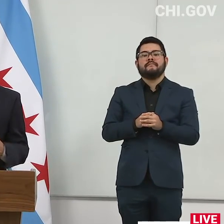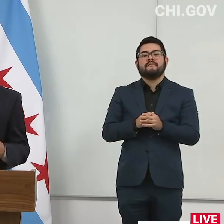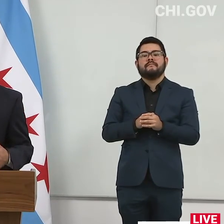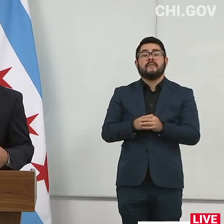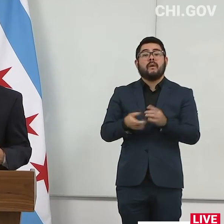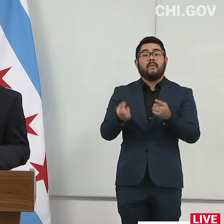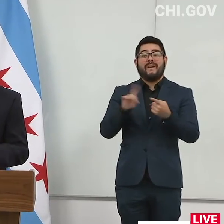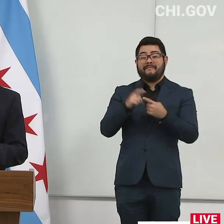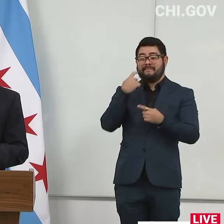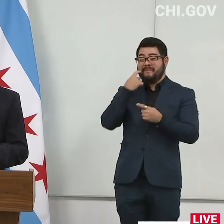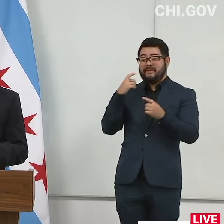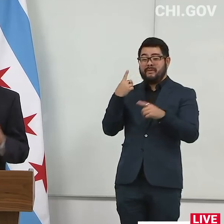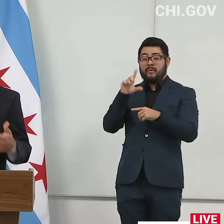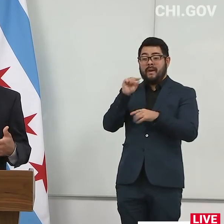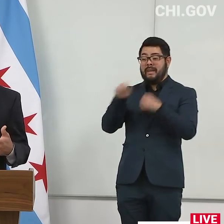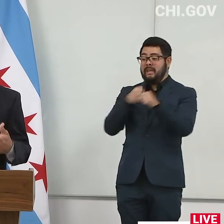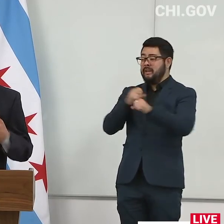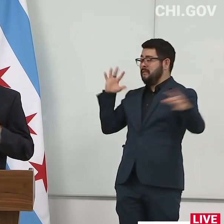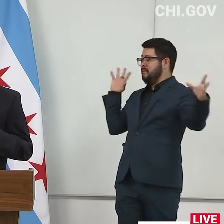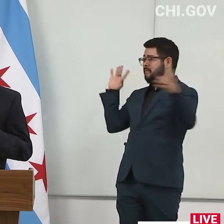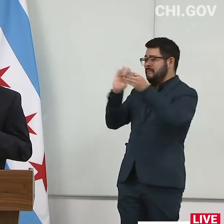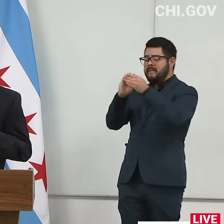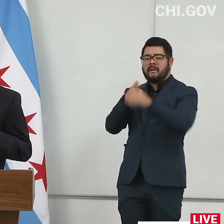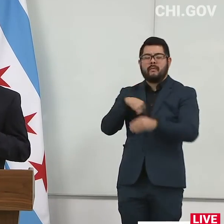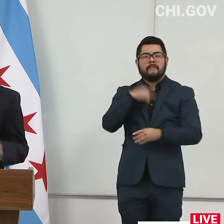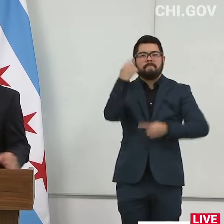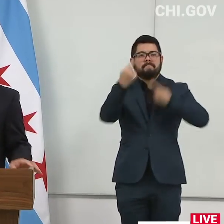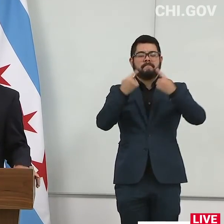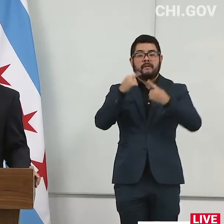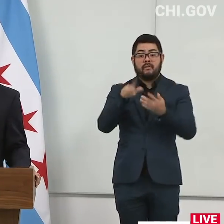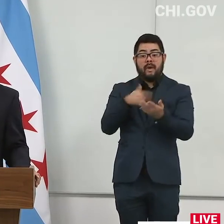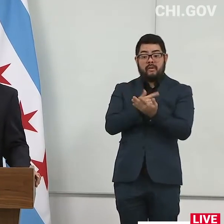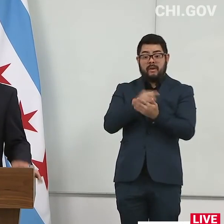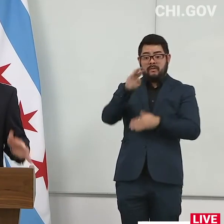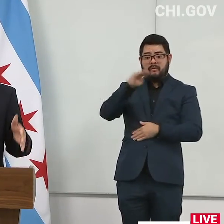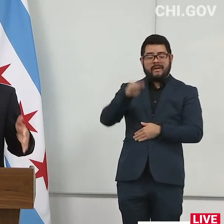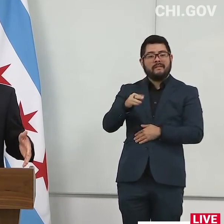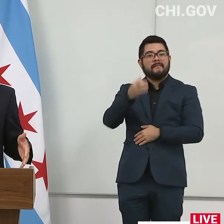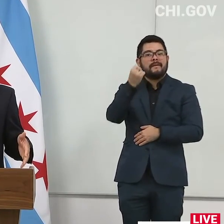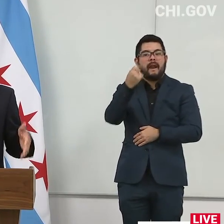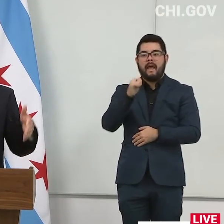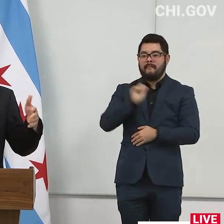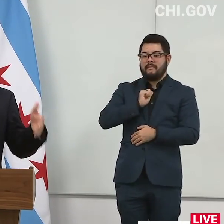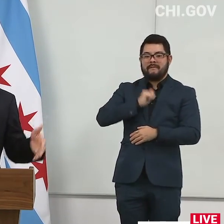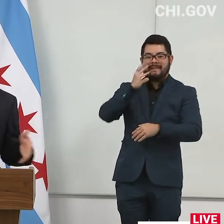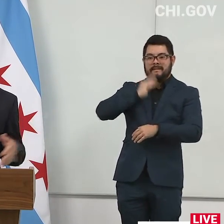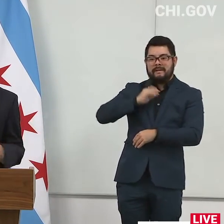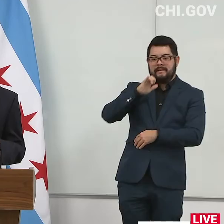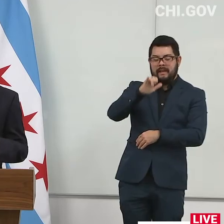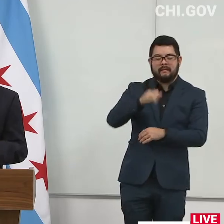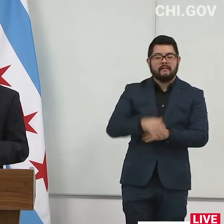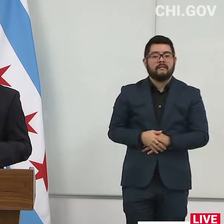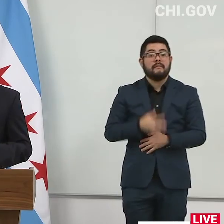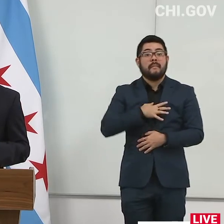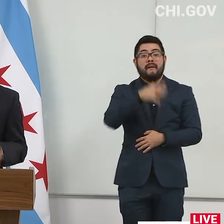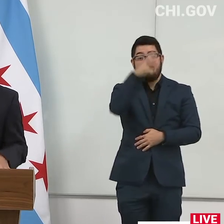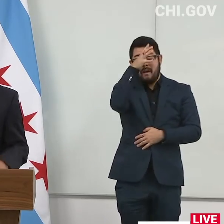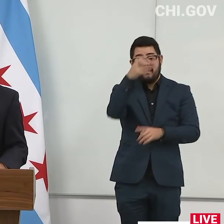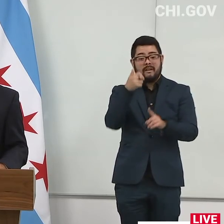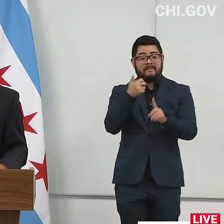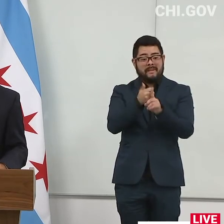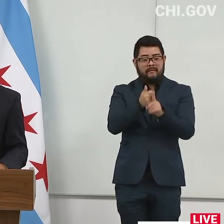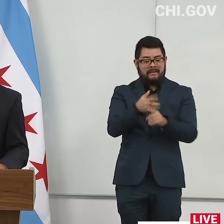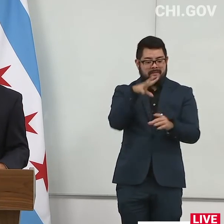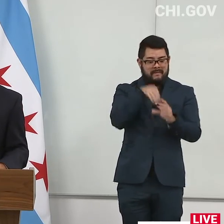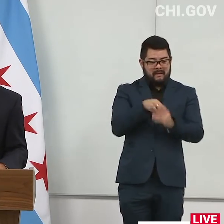rates over the last 20 years, and luckily I've been a part of that. My father was here several years ago and started that